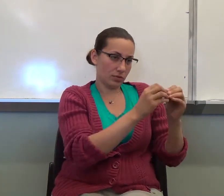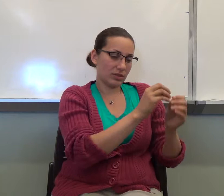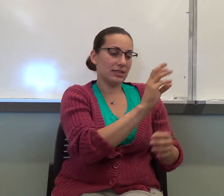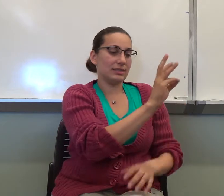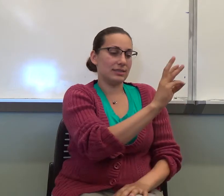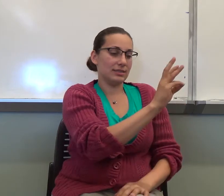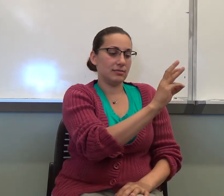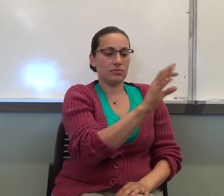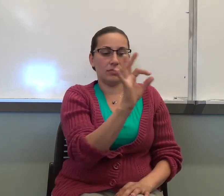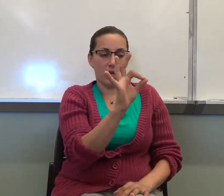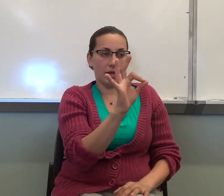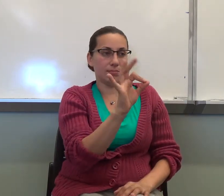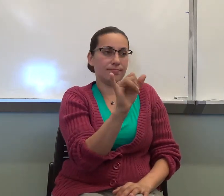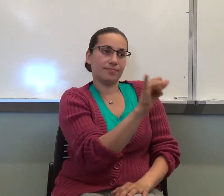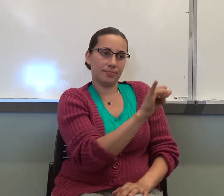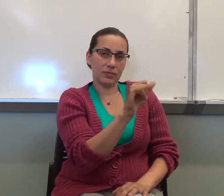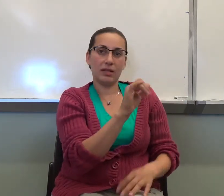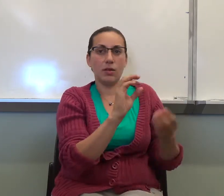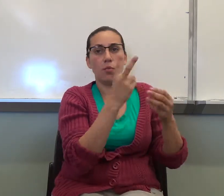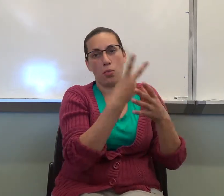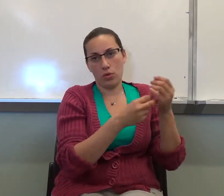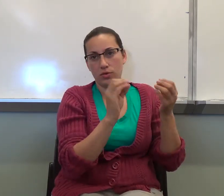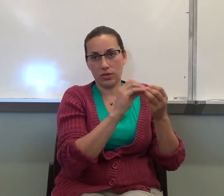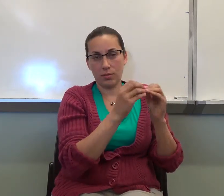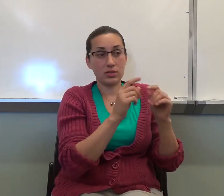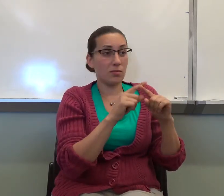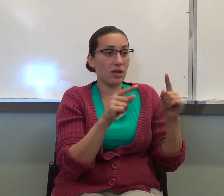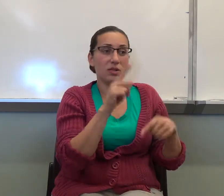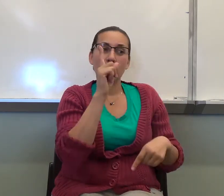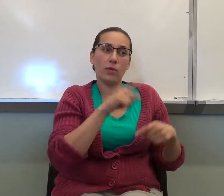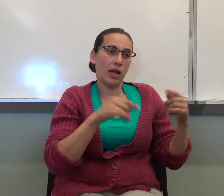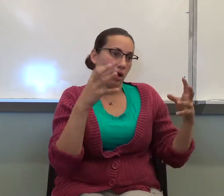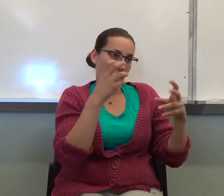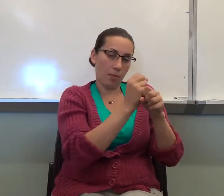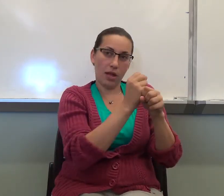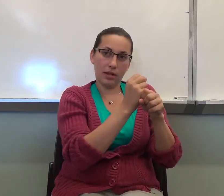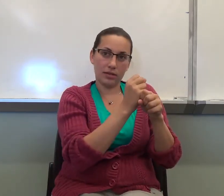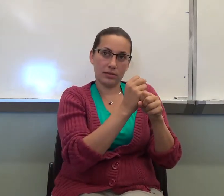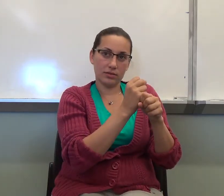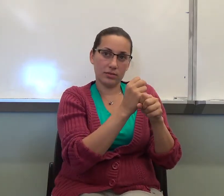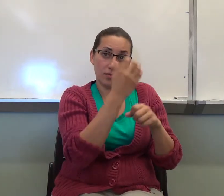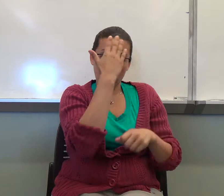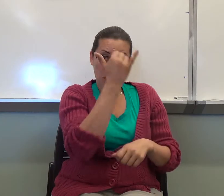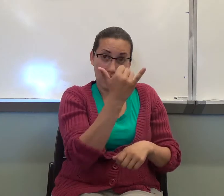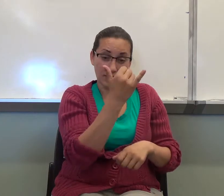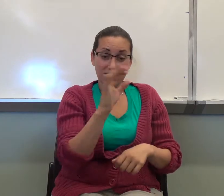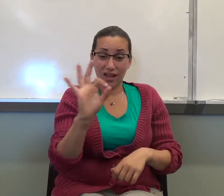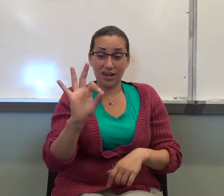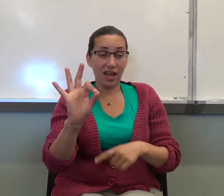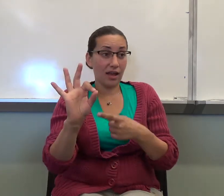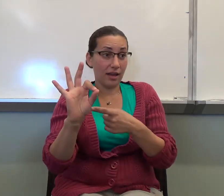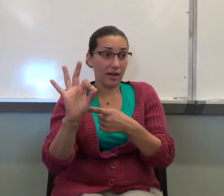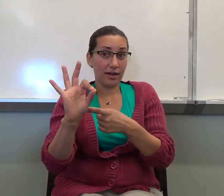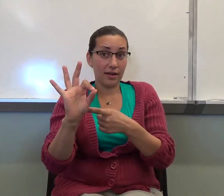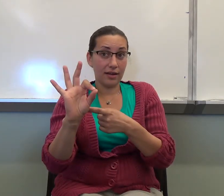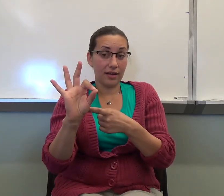terms, that's for sure. But we can't combine them, because the 9 is involved inside a distributive